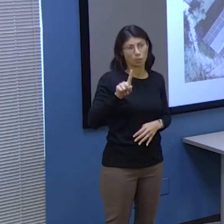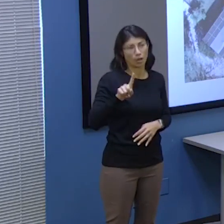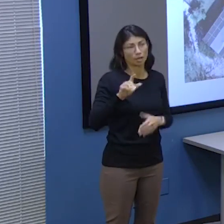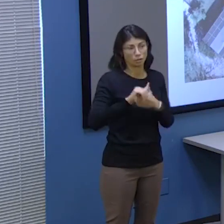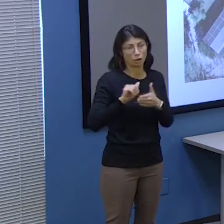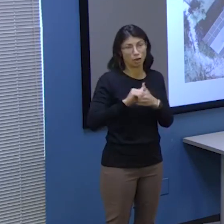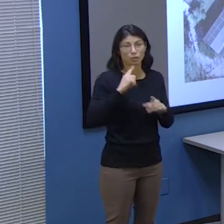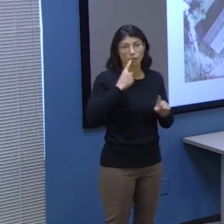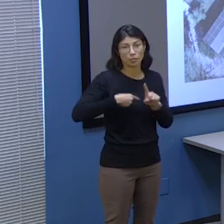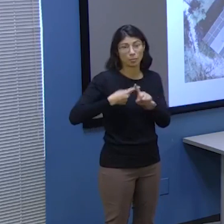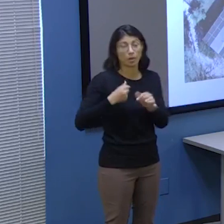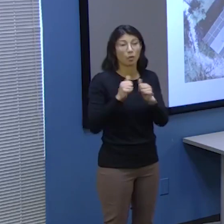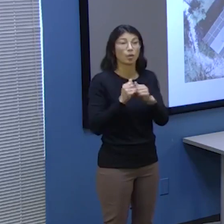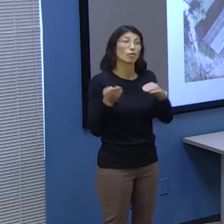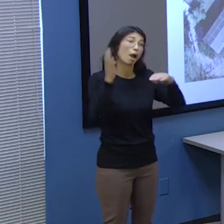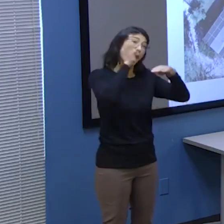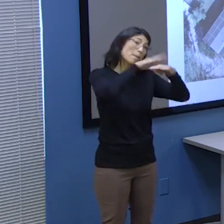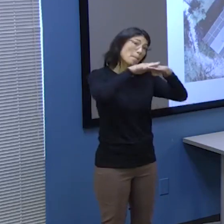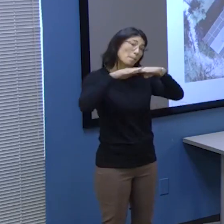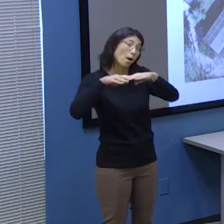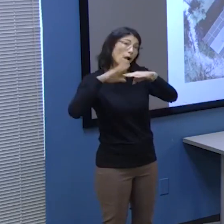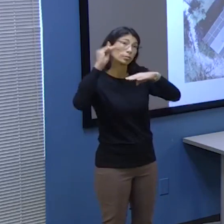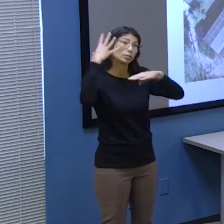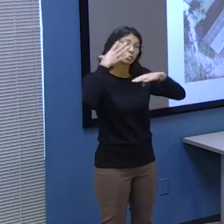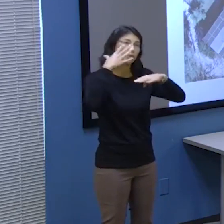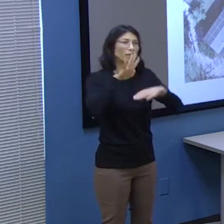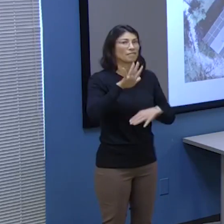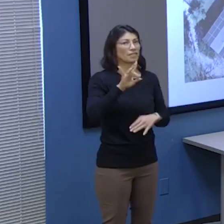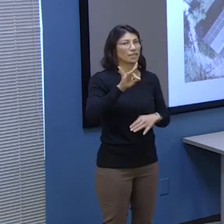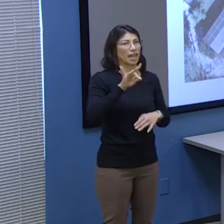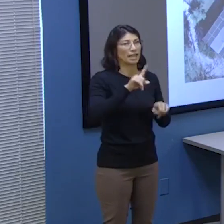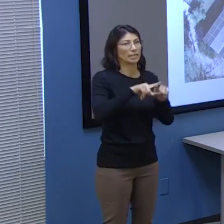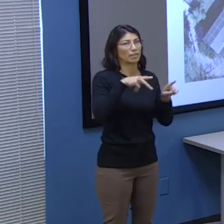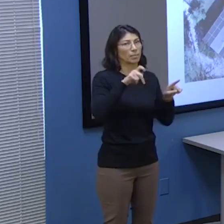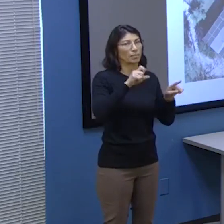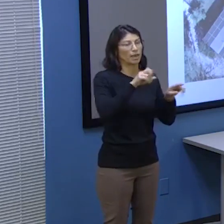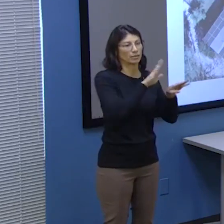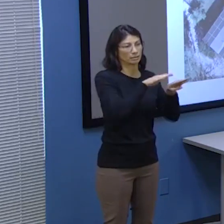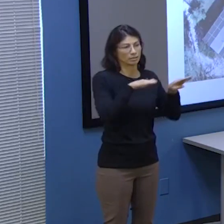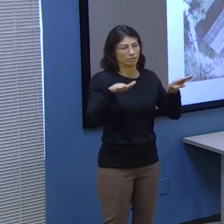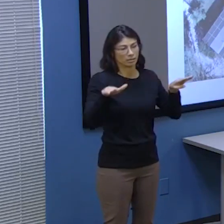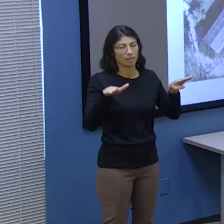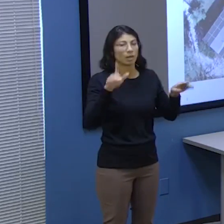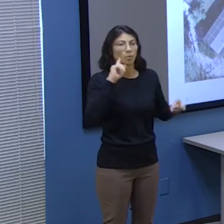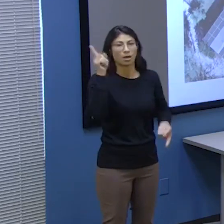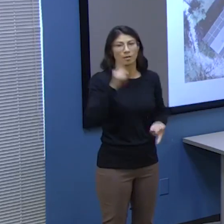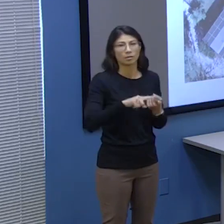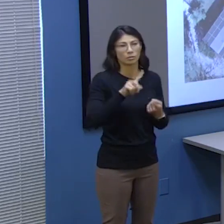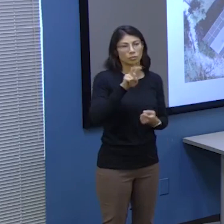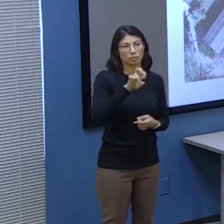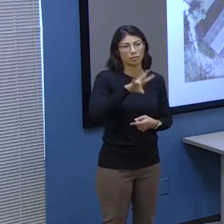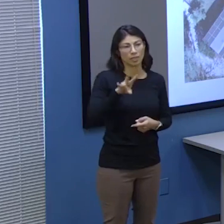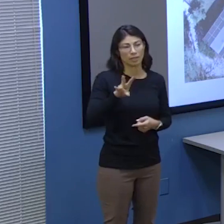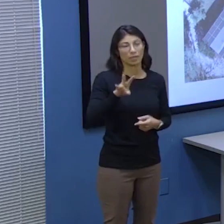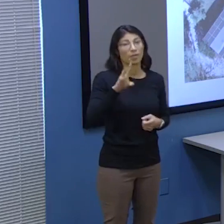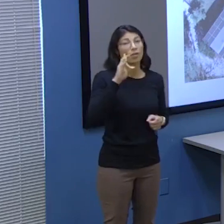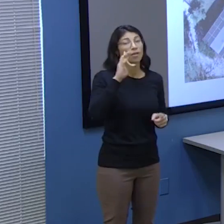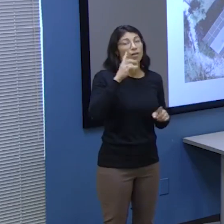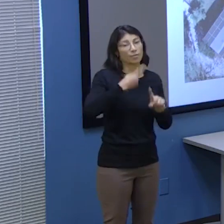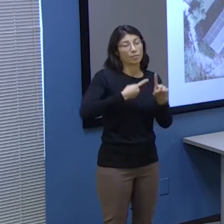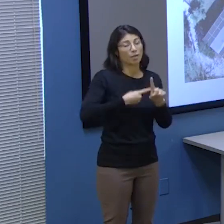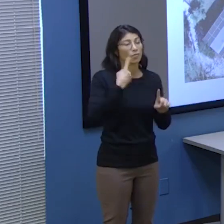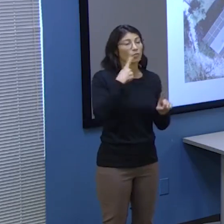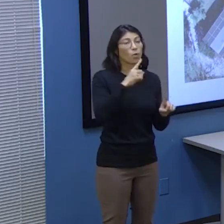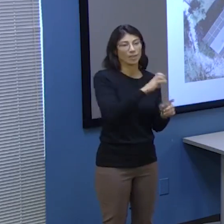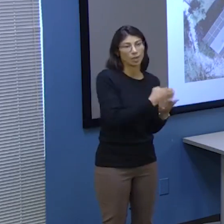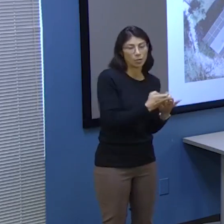this rooftop solar array that we planned, was 58 panels, was going to bring his bill down to $277 a month for the equipment with